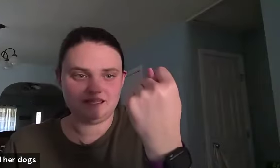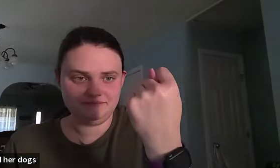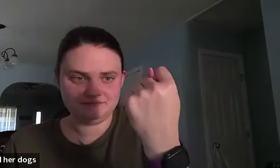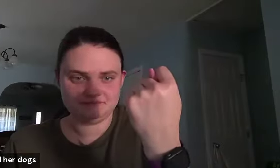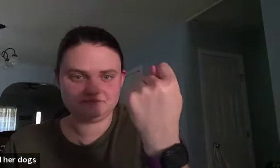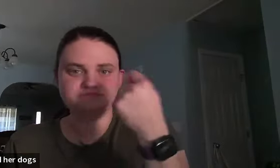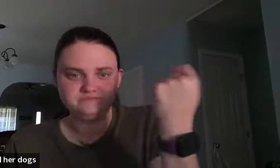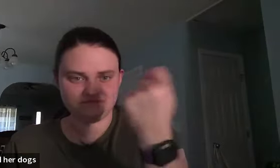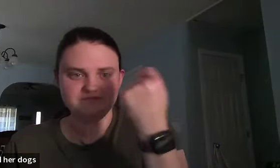Tuesday,